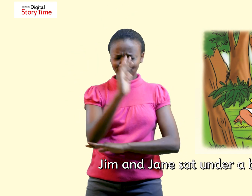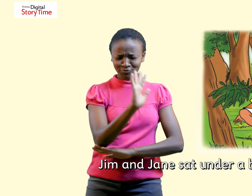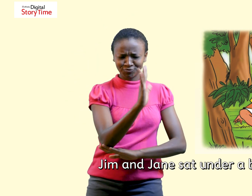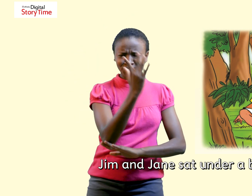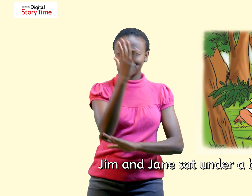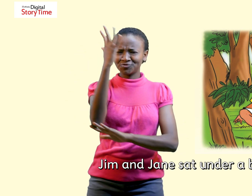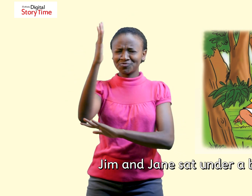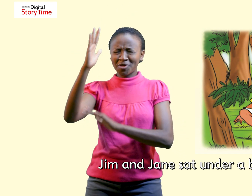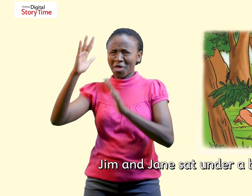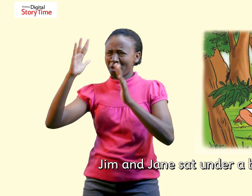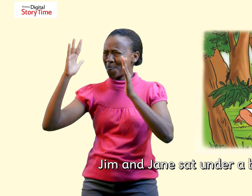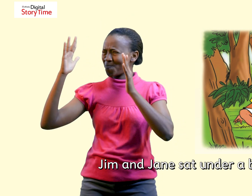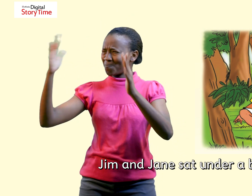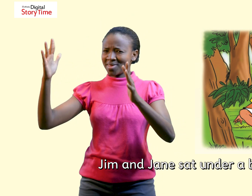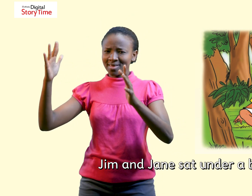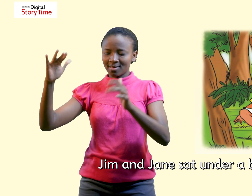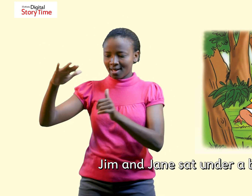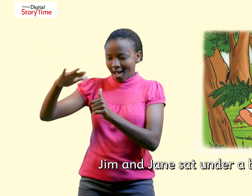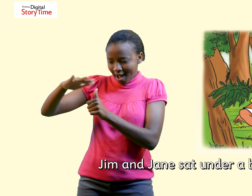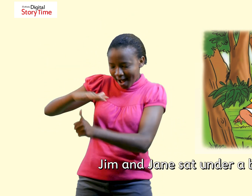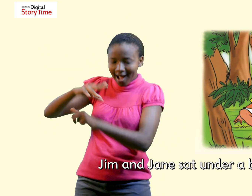Jim and Jen sat under a big tree.